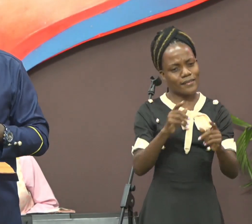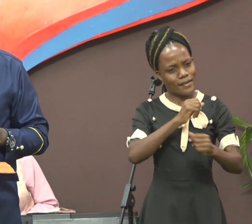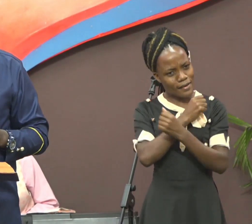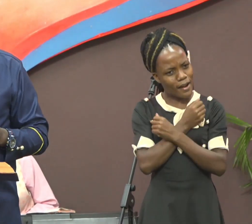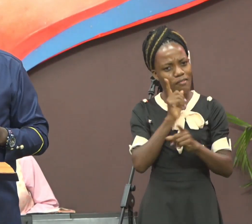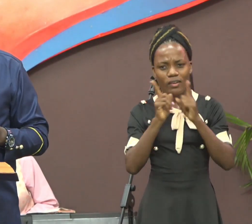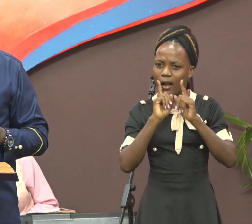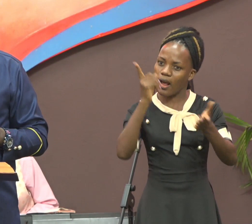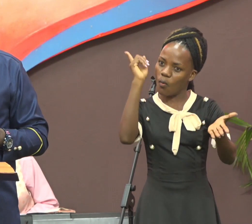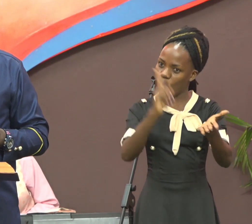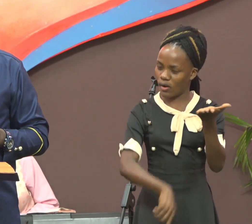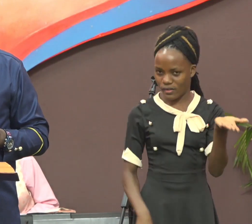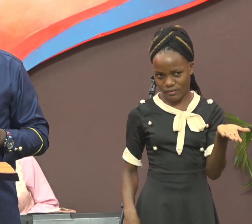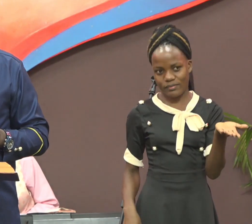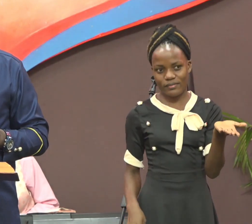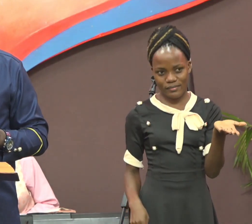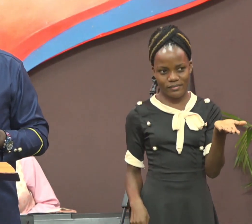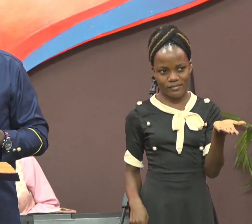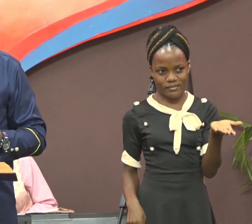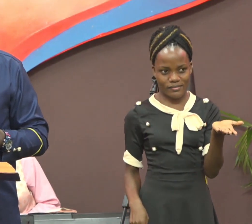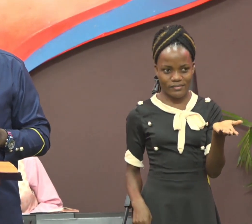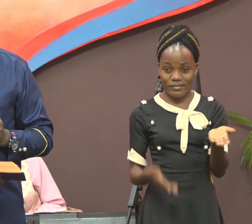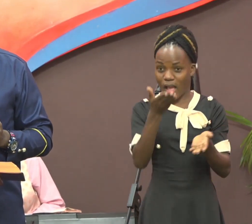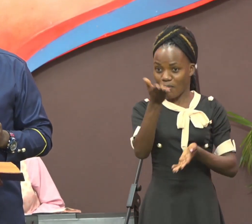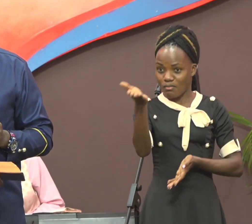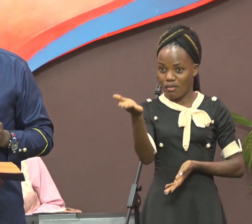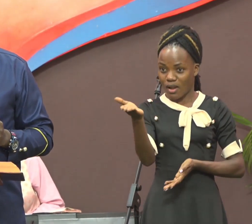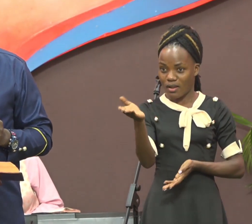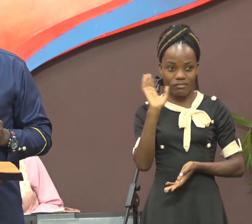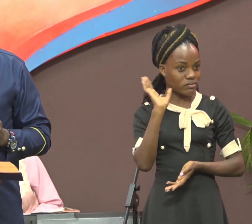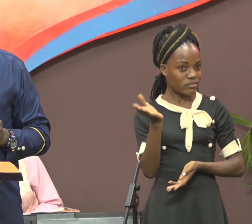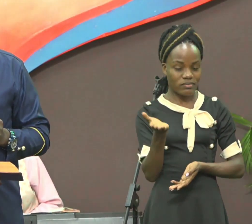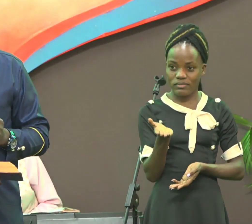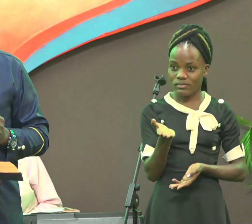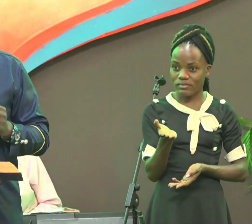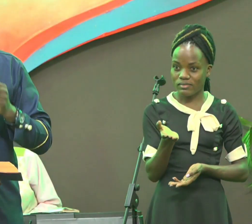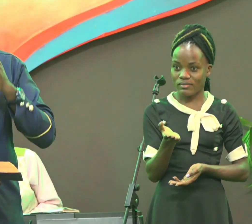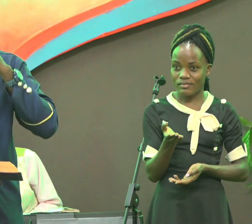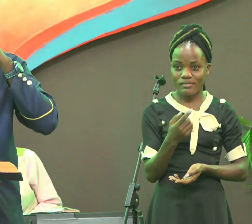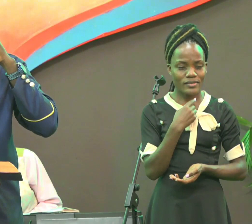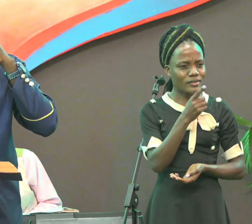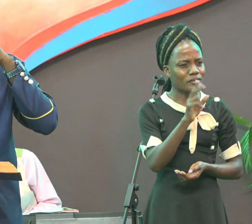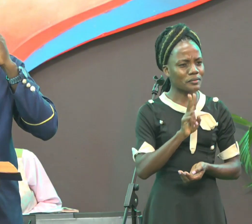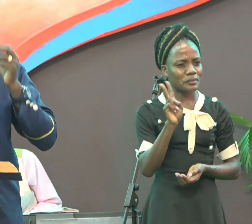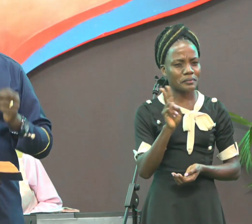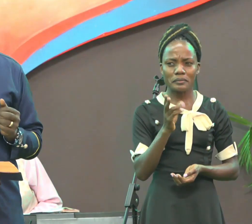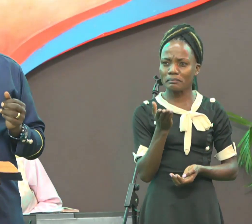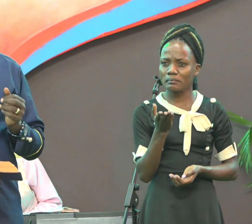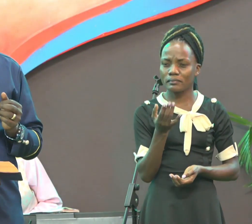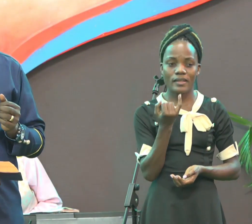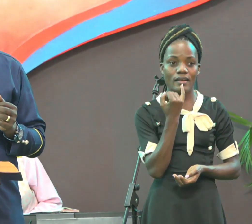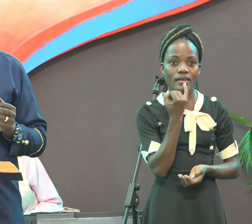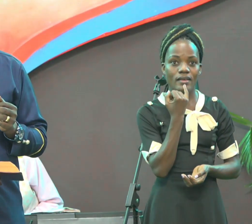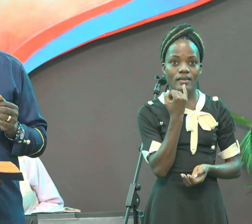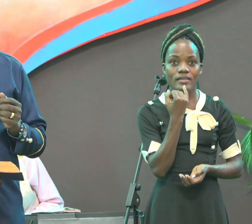you're giving out. How does it look like? Mchialiyo. Are you still following me? Nabagambye runyiri chimpozi.